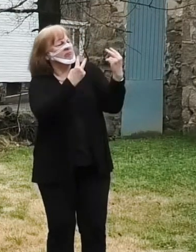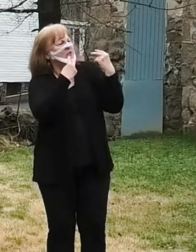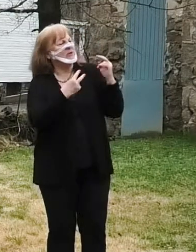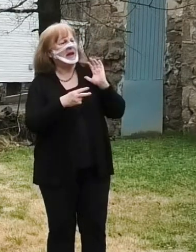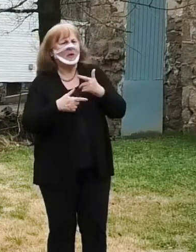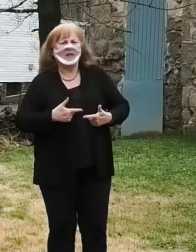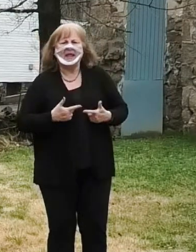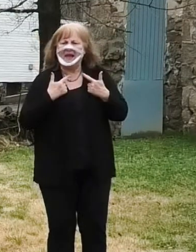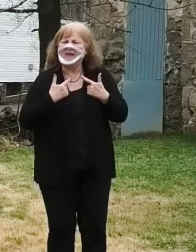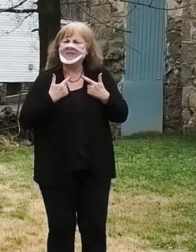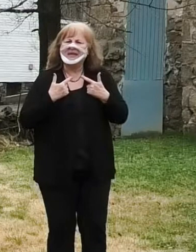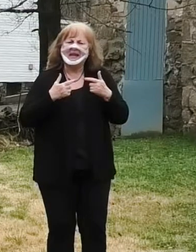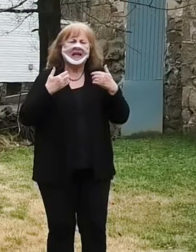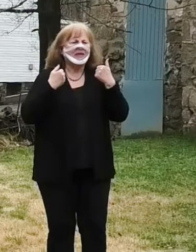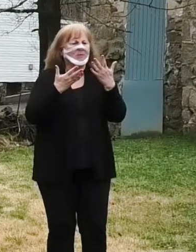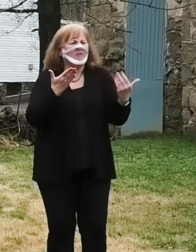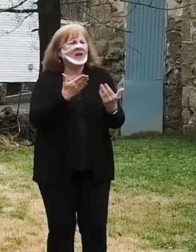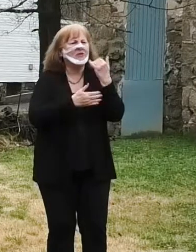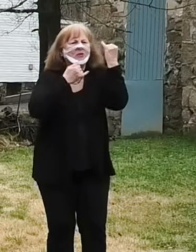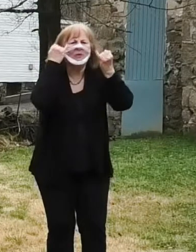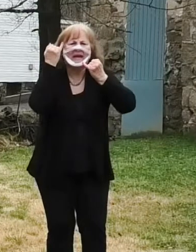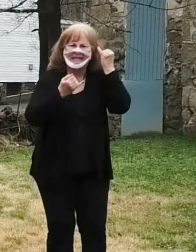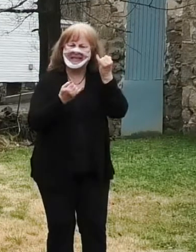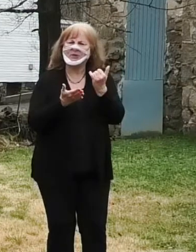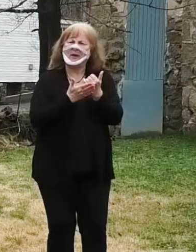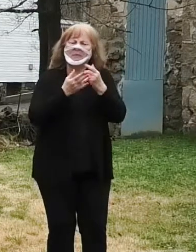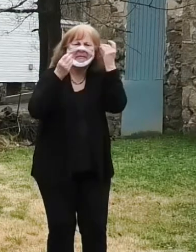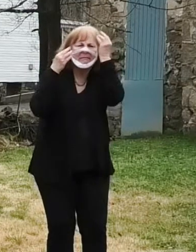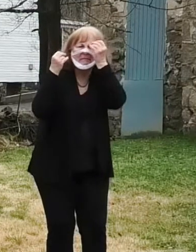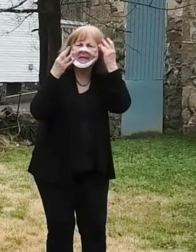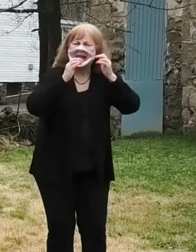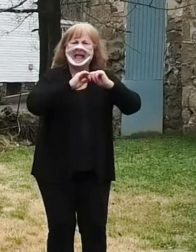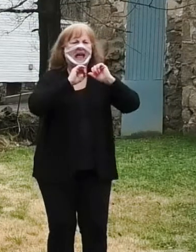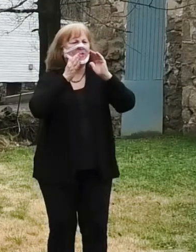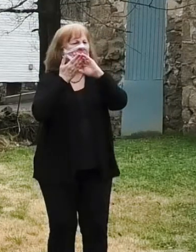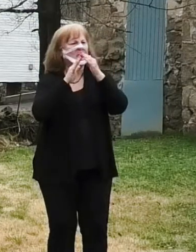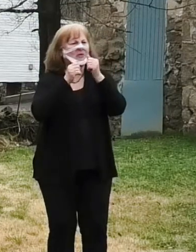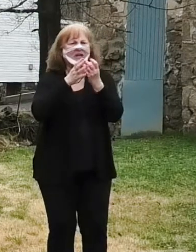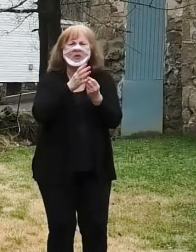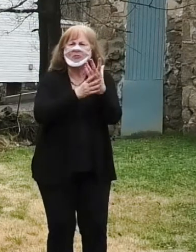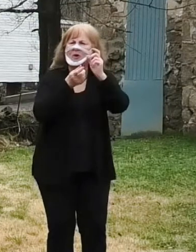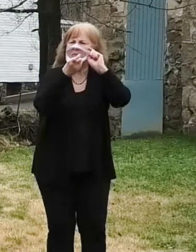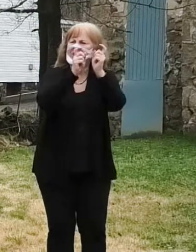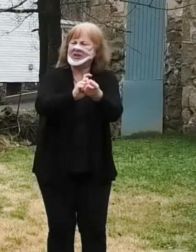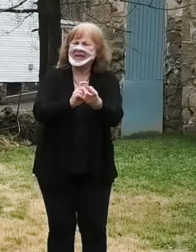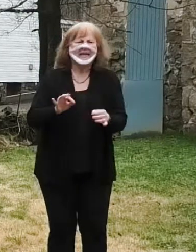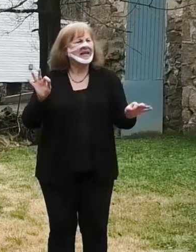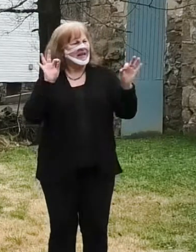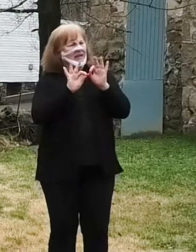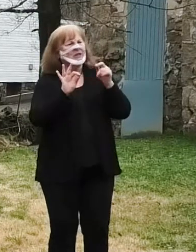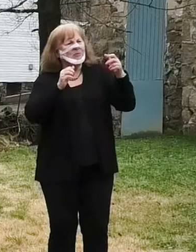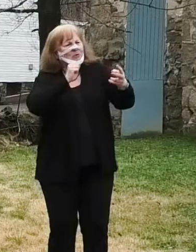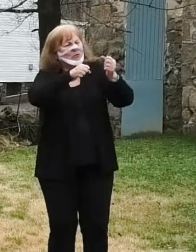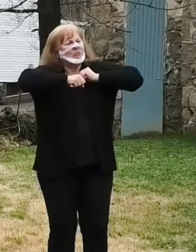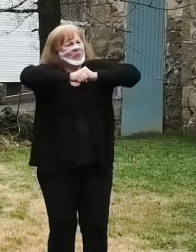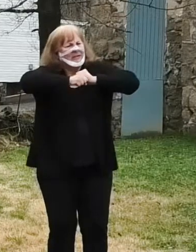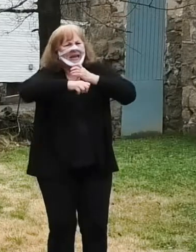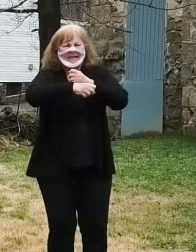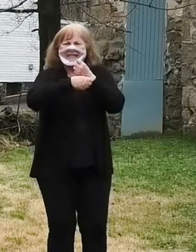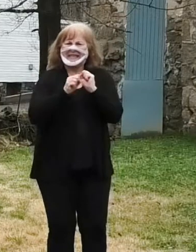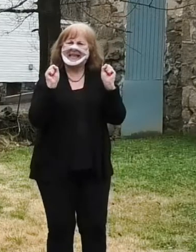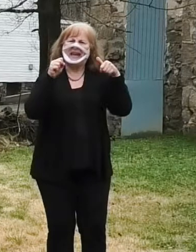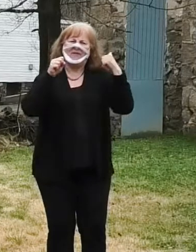new ideas to flourish and for communities to grow and change. And that's why it's so critical that these places are protected and